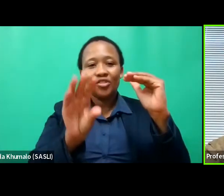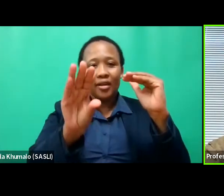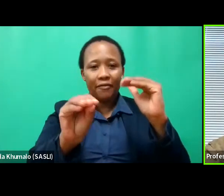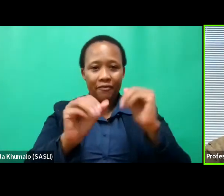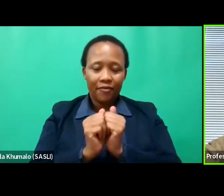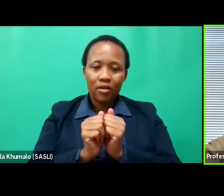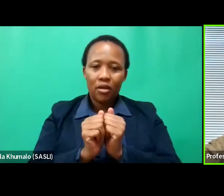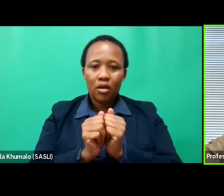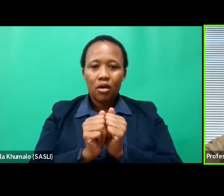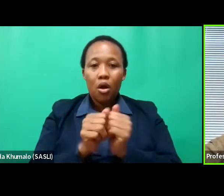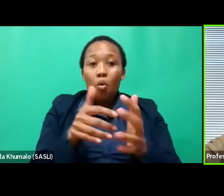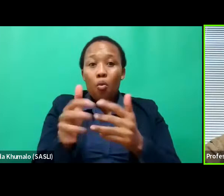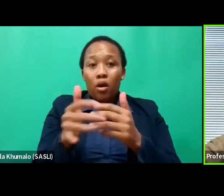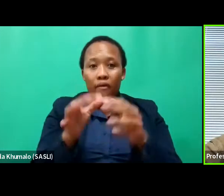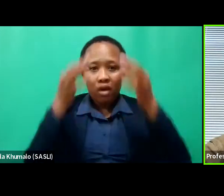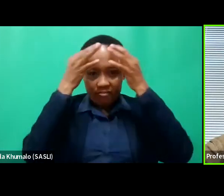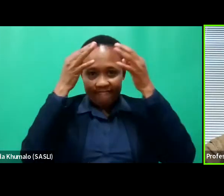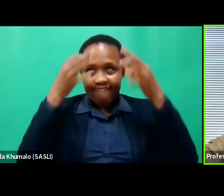take,